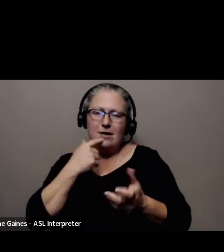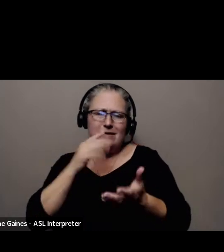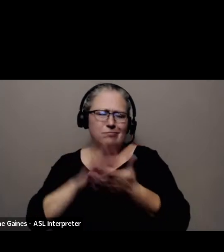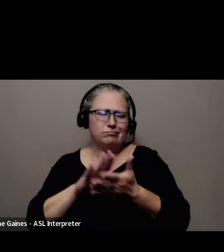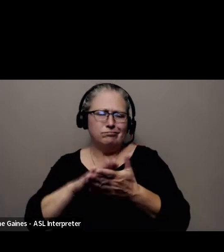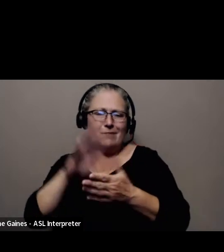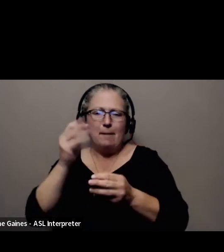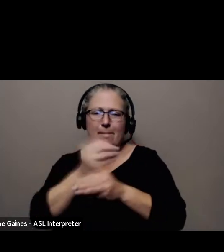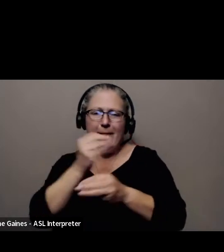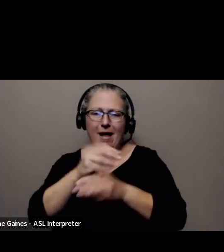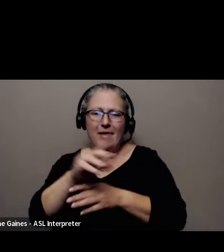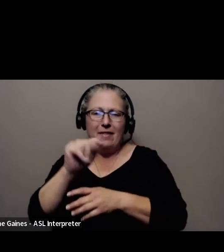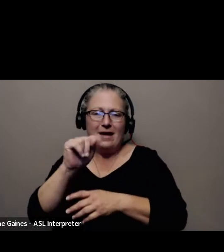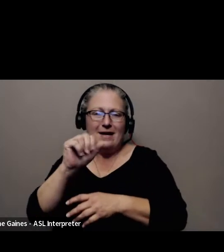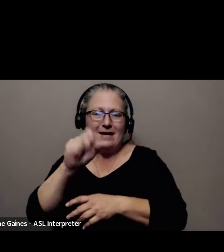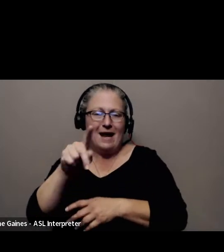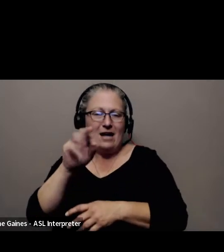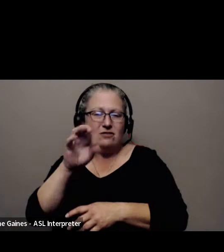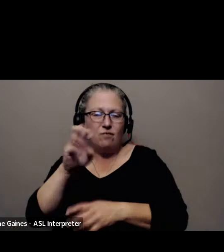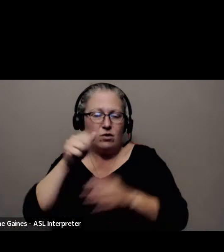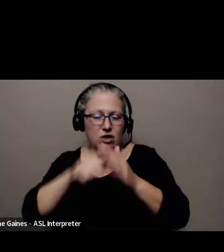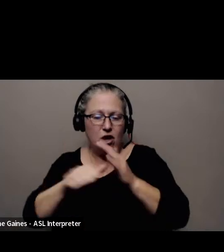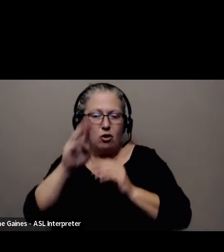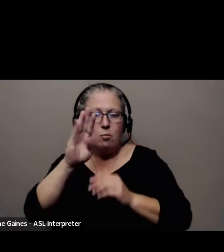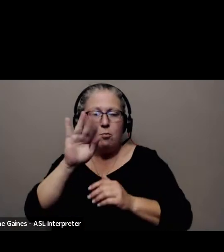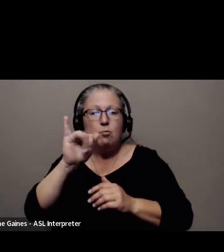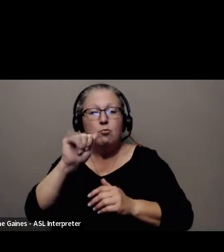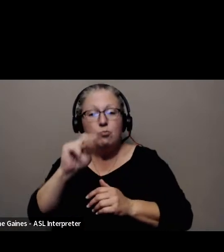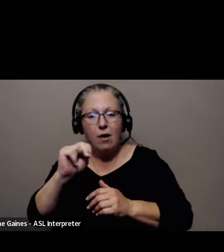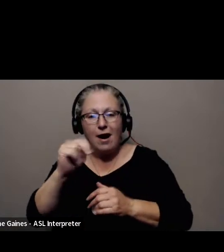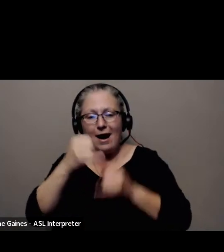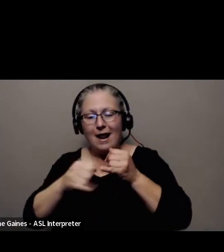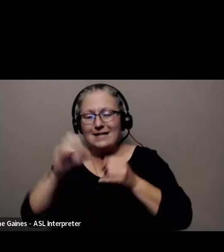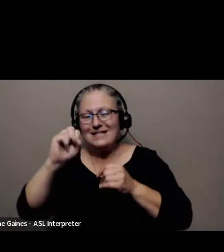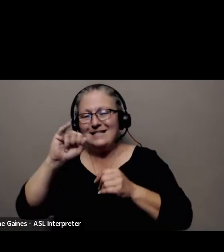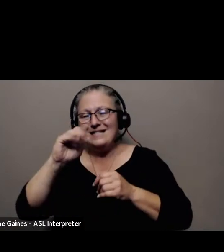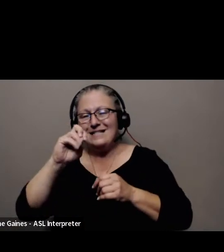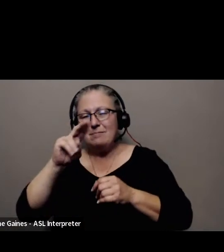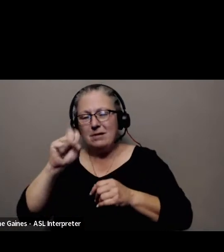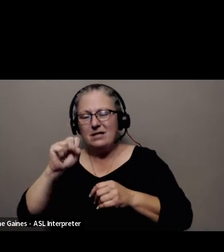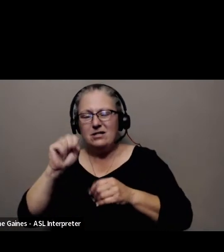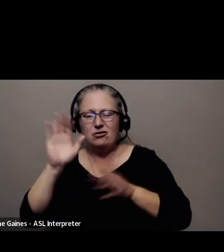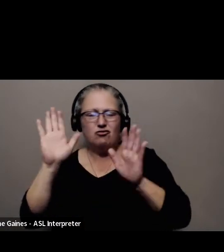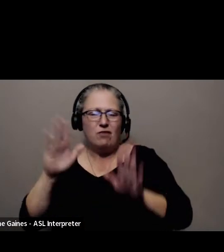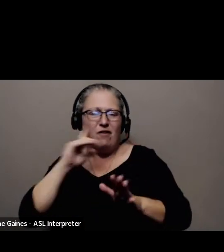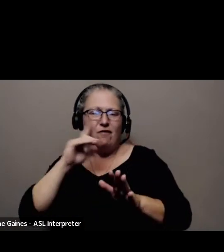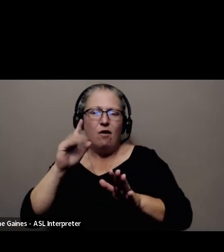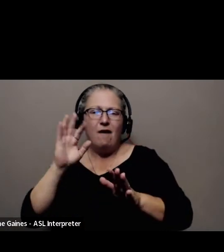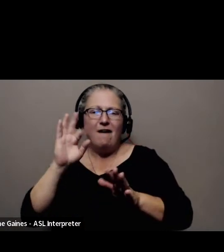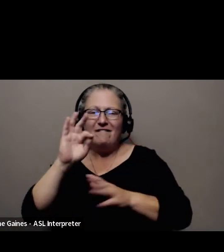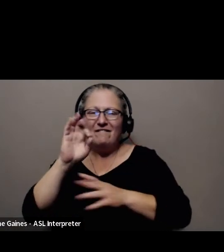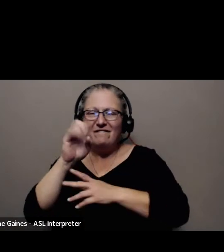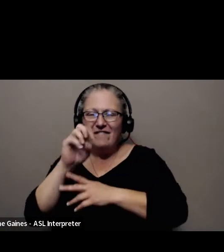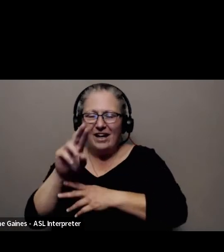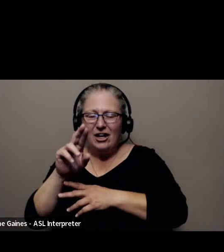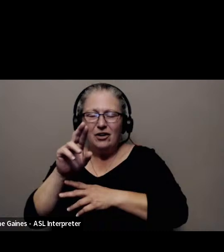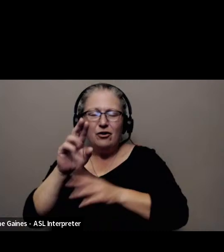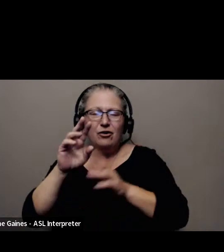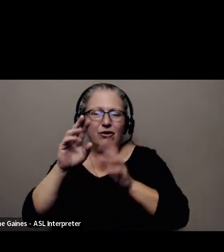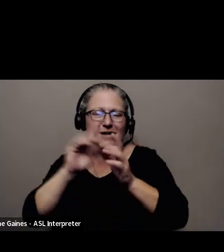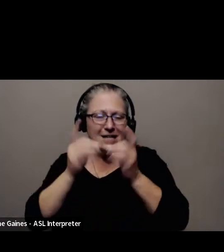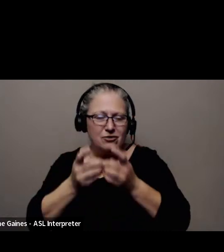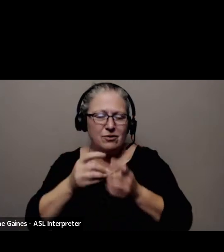task force under Brian Simmons. It was a great presentation for our feeder districts connected to the math teachers in all the high